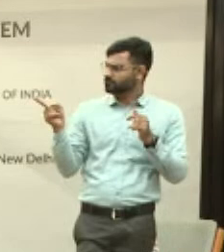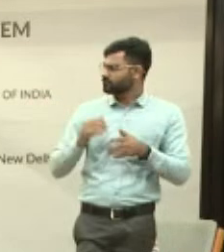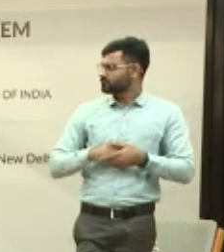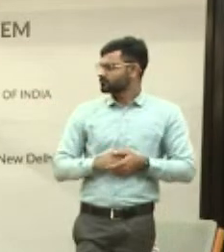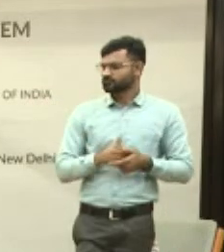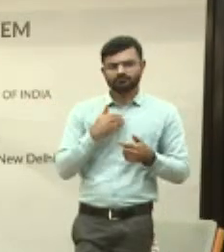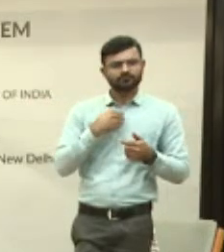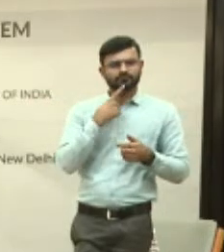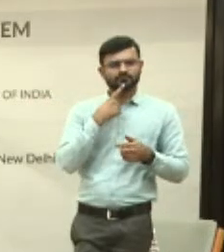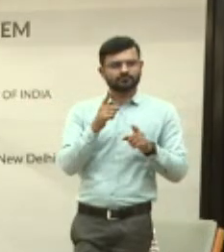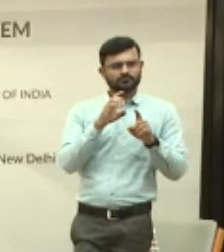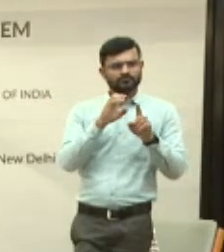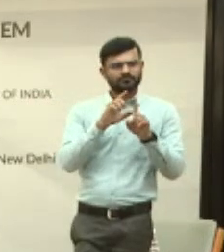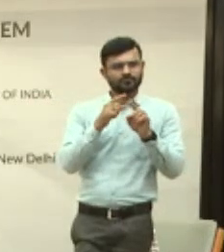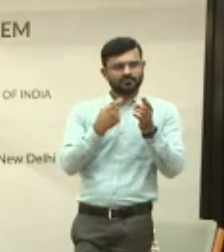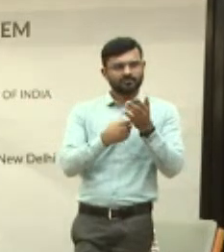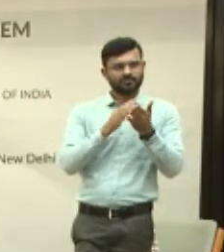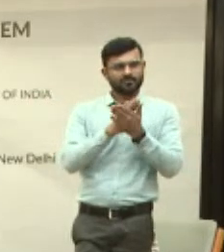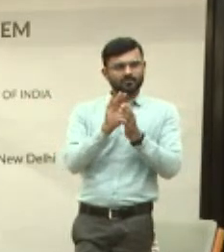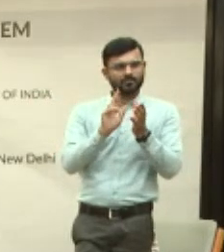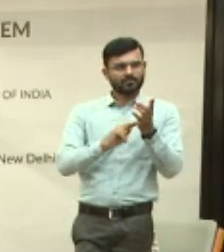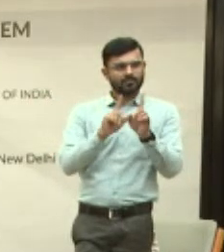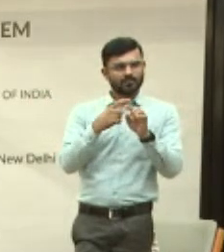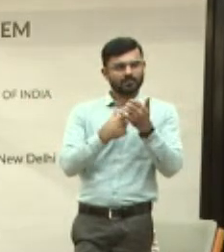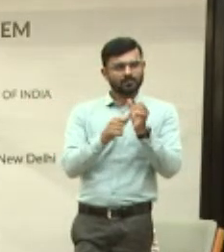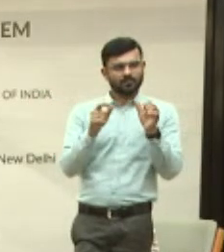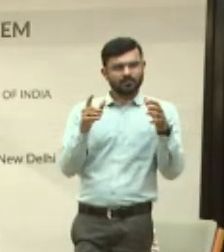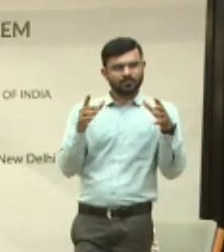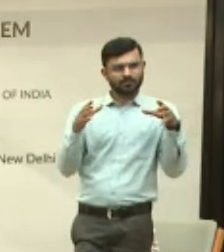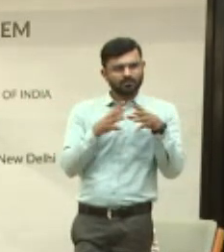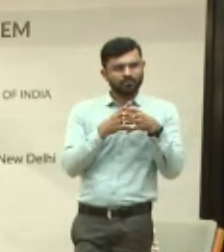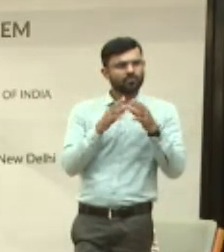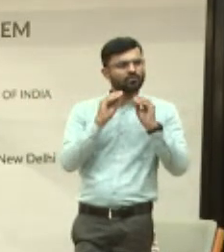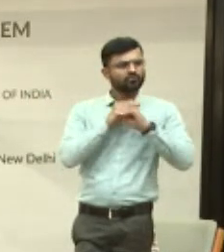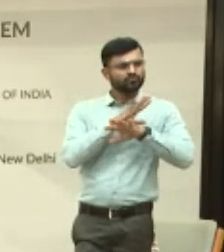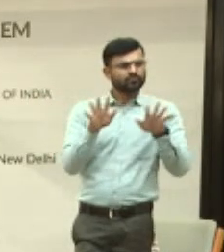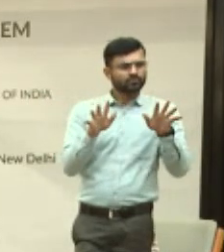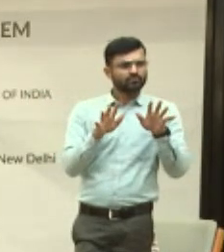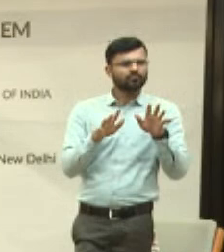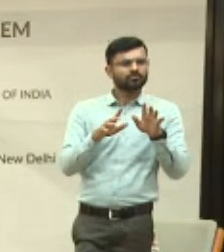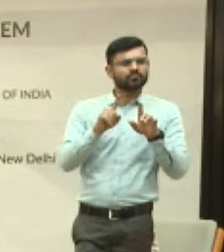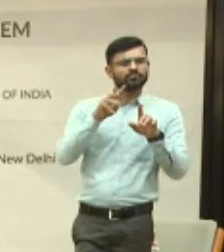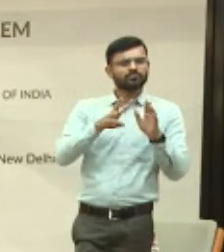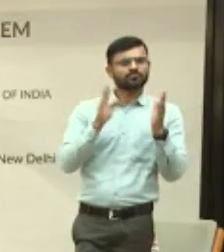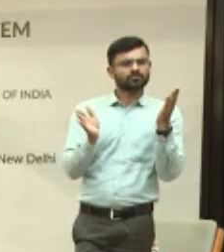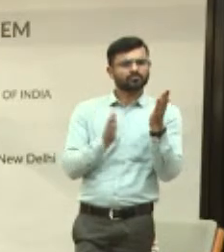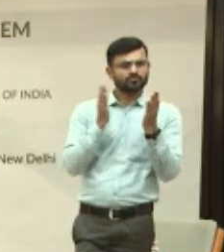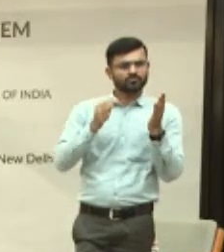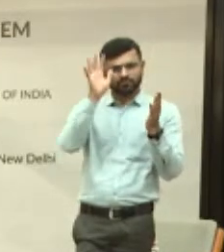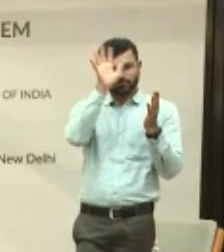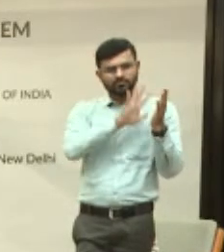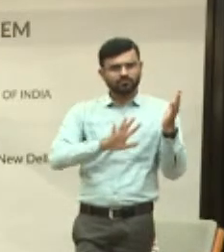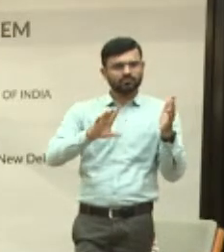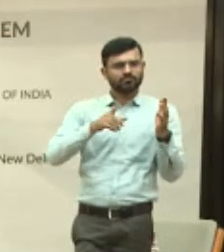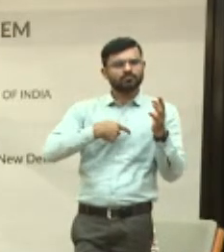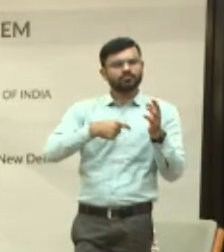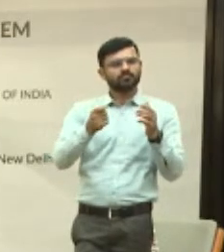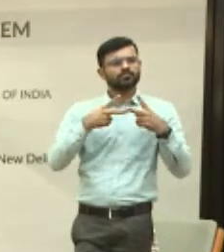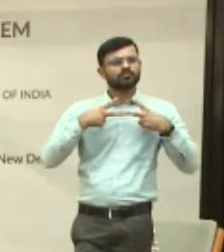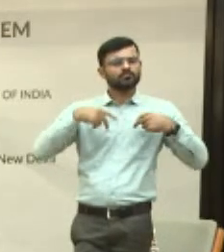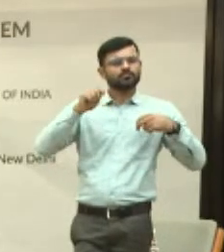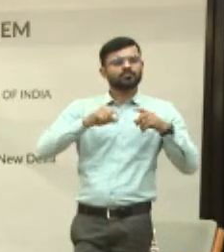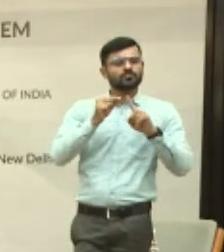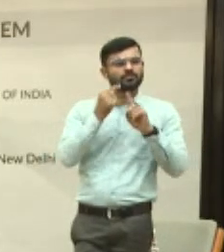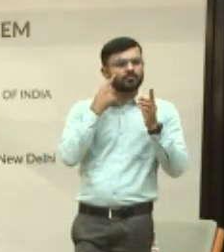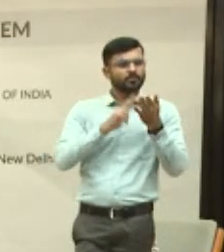I want to say Dr. Chandrachud produced a voluminous, massive volume of over 1,000 pages on India's criminal code, the Indian